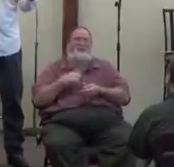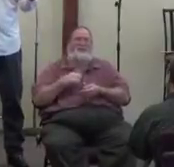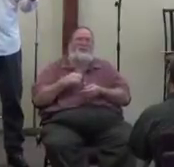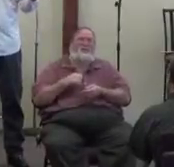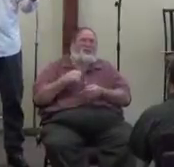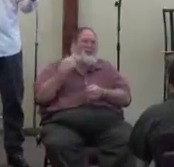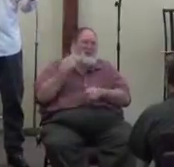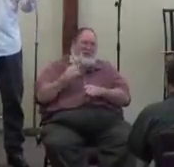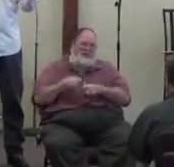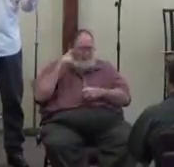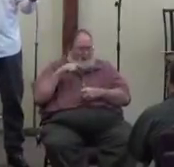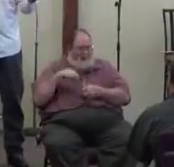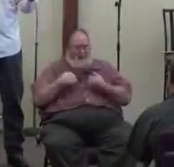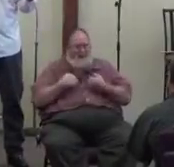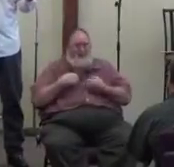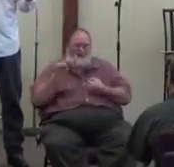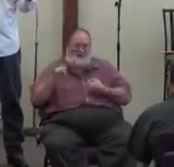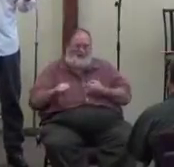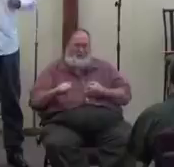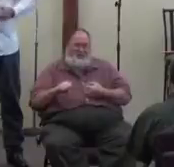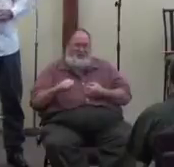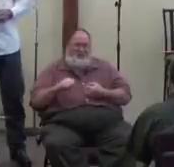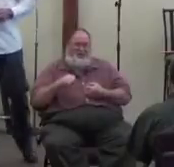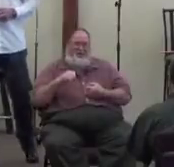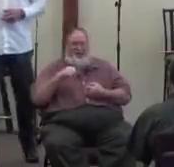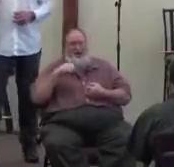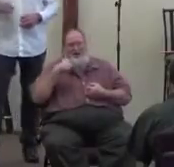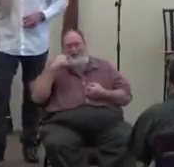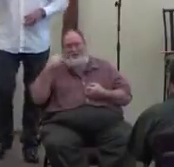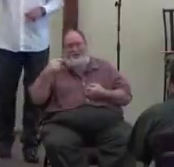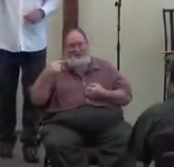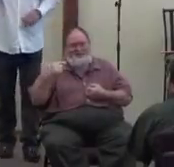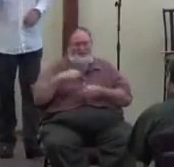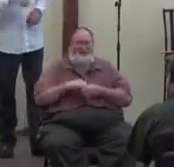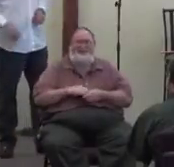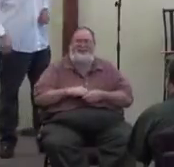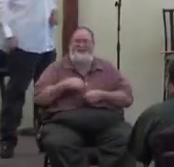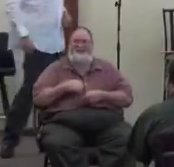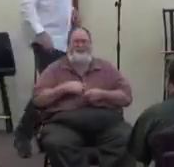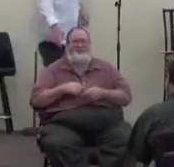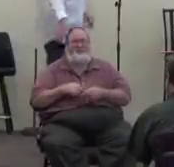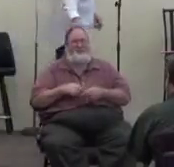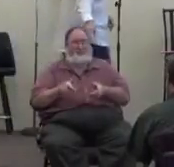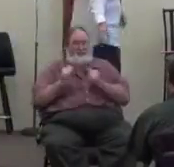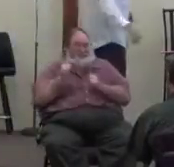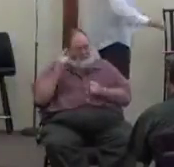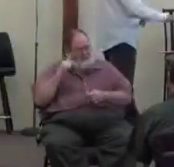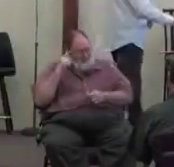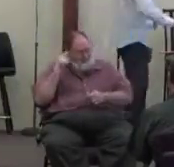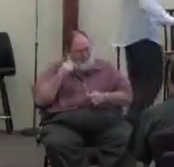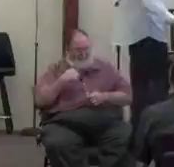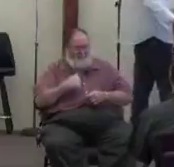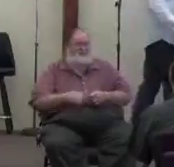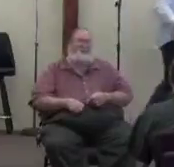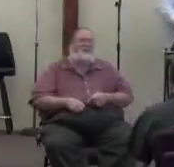Southern twang in there. You just got to try and do it. At least it was fast for you, Mark. But I was thinking of Ken.